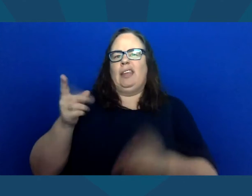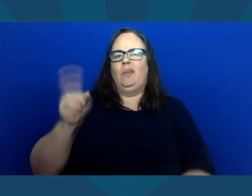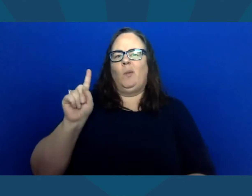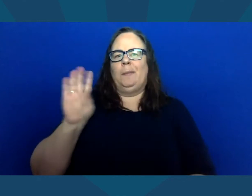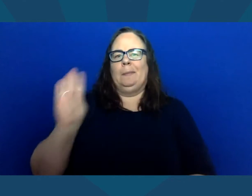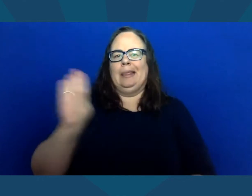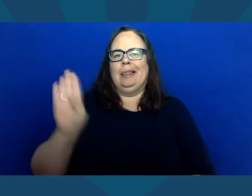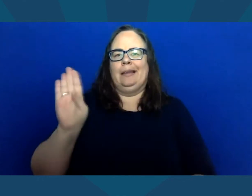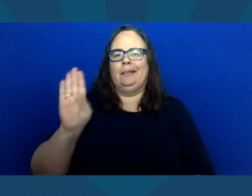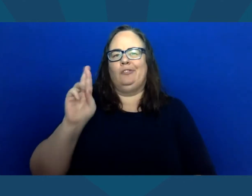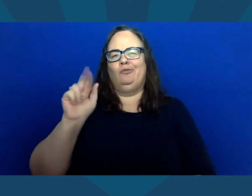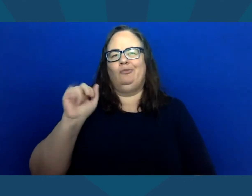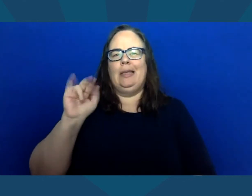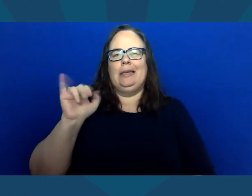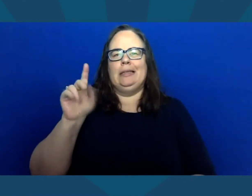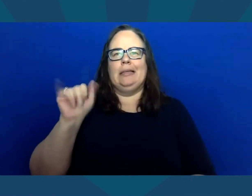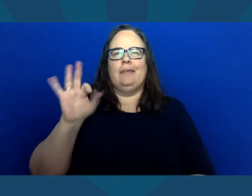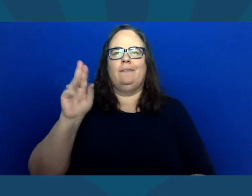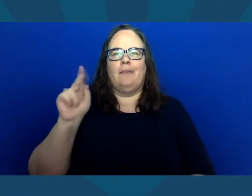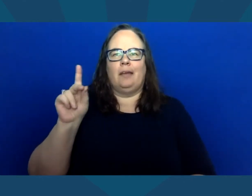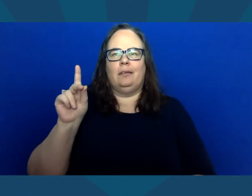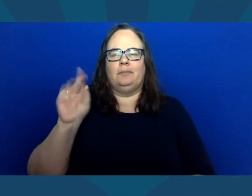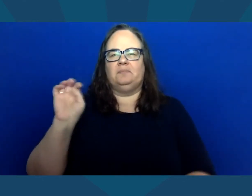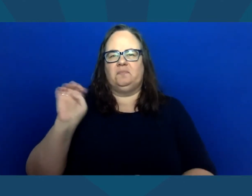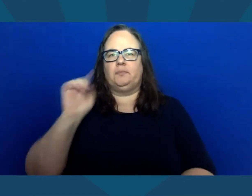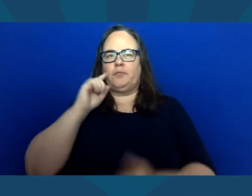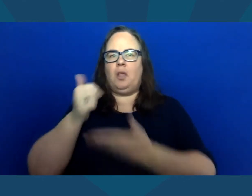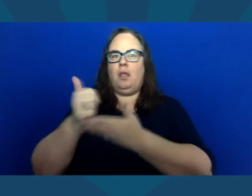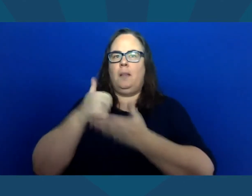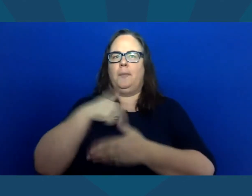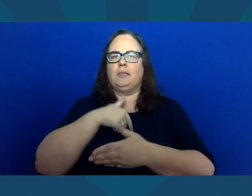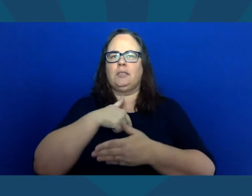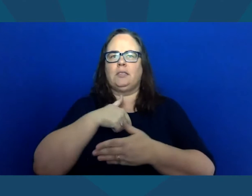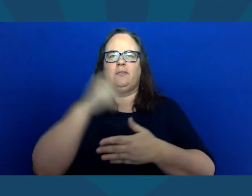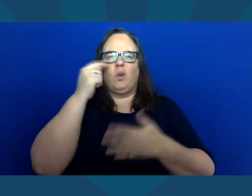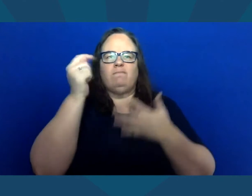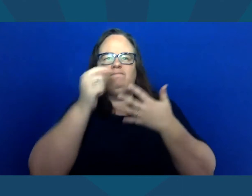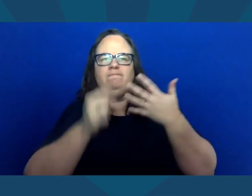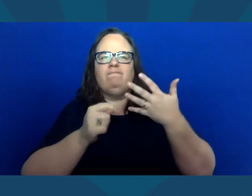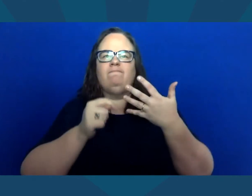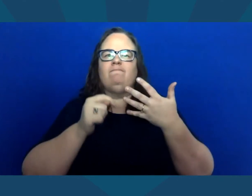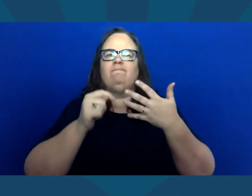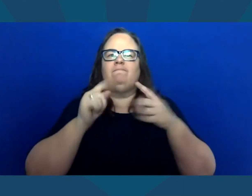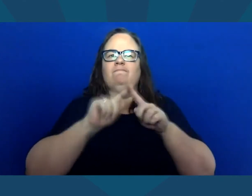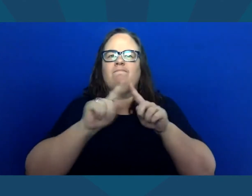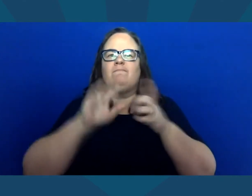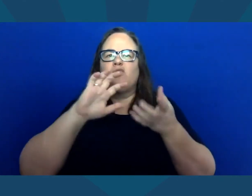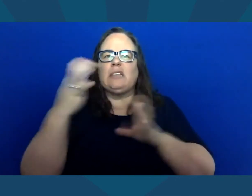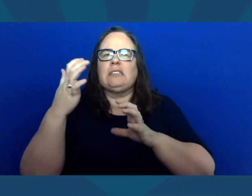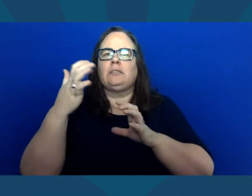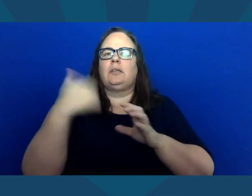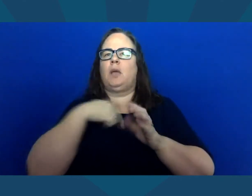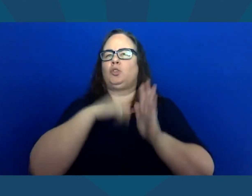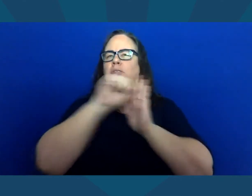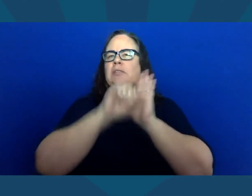Fortunately, we had built a $1 billion rainy day fund to help us with these sorts of crises, and our state is